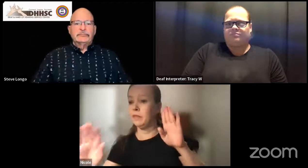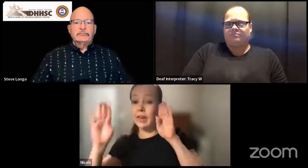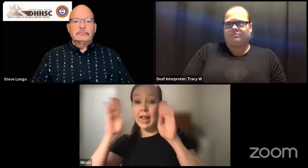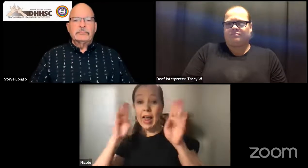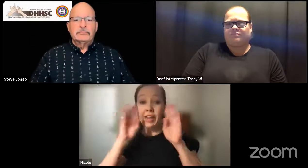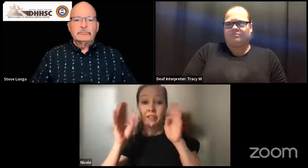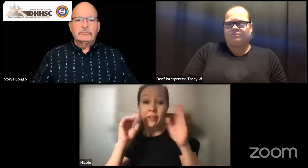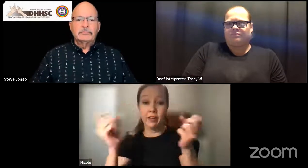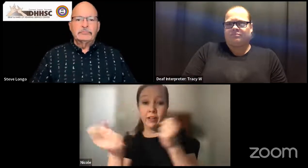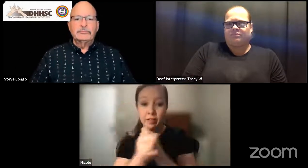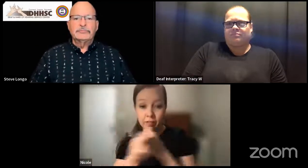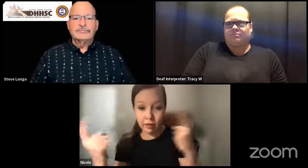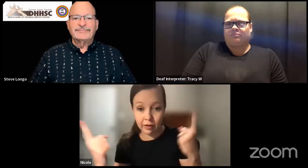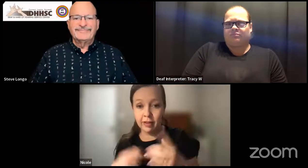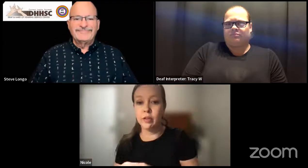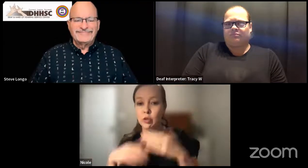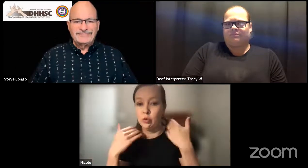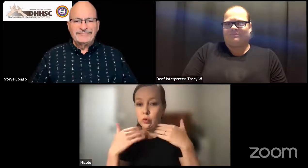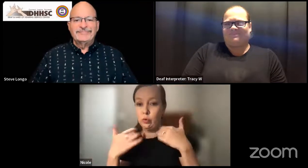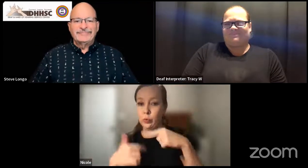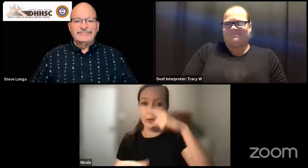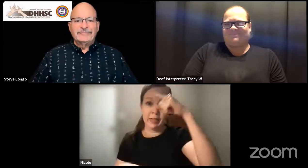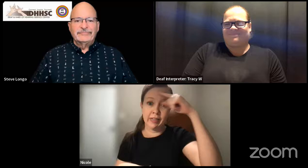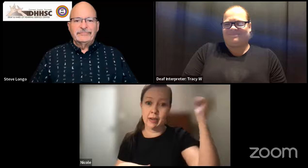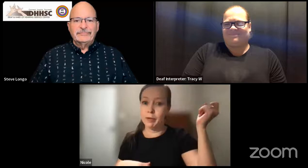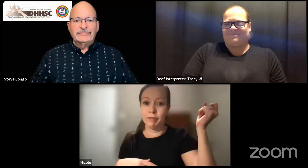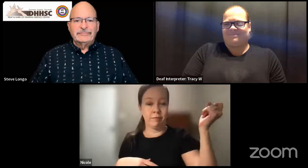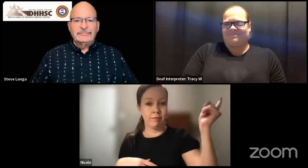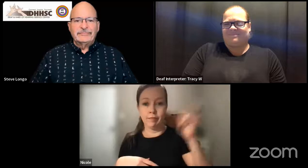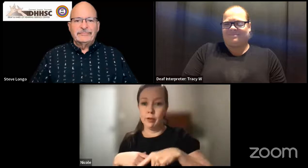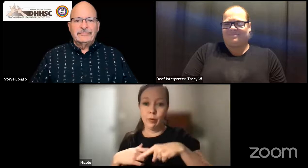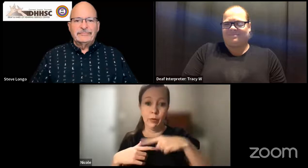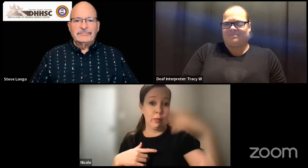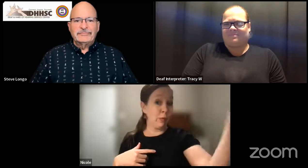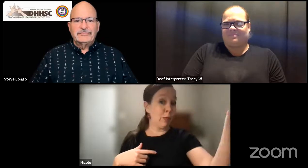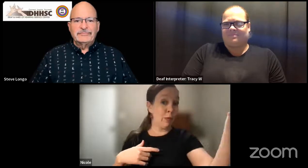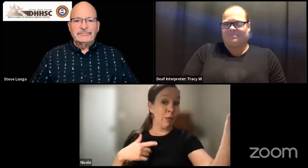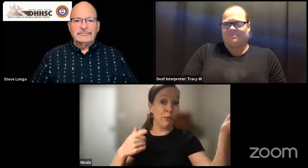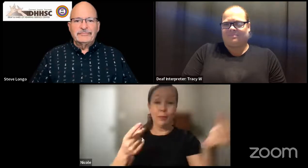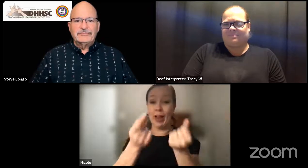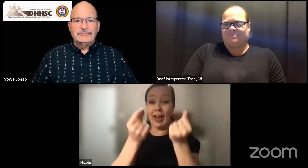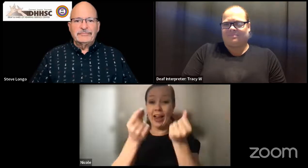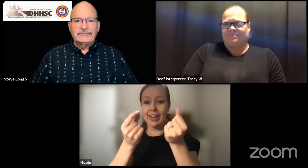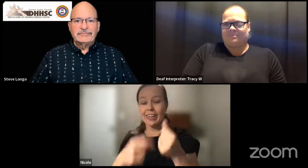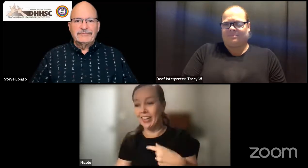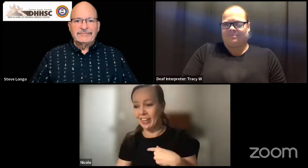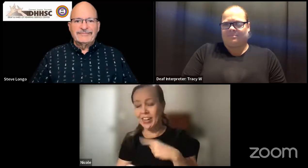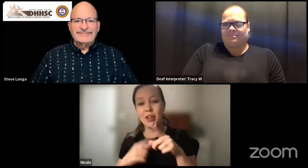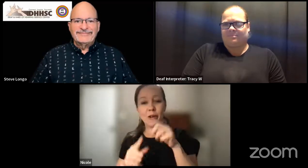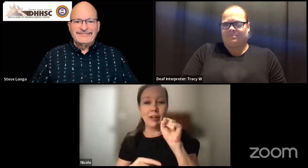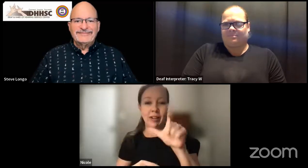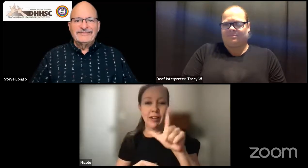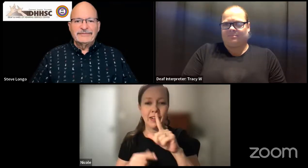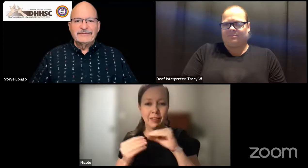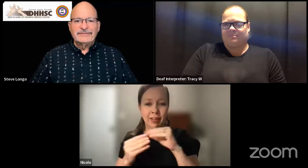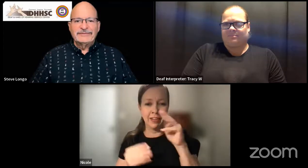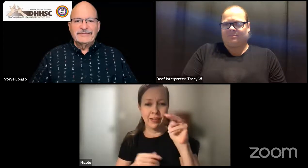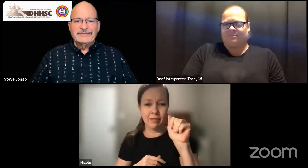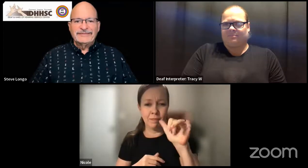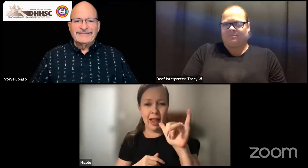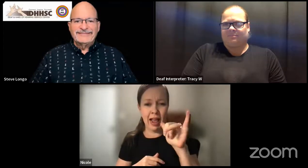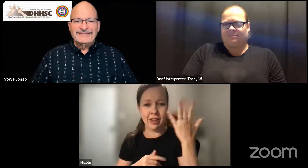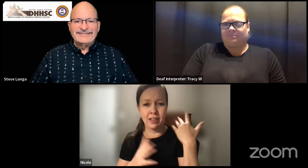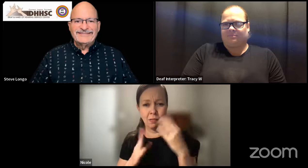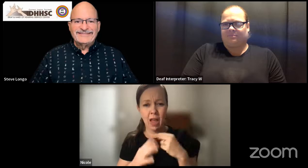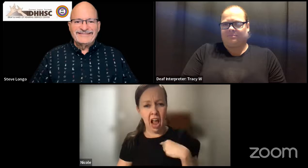Nicole, the floor is yours. Awesome. Hello, everyone. Holy smokes. The summer has come and